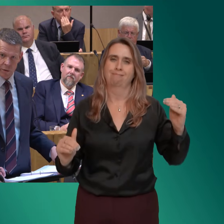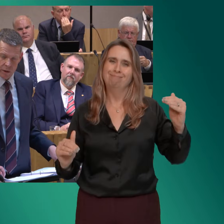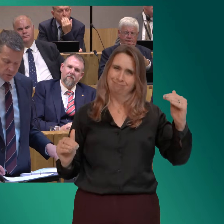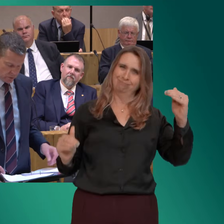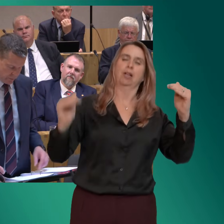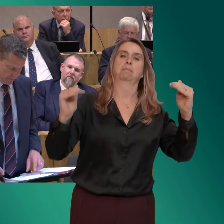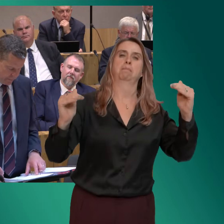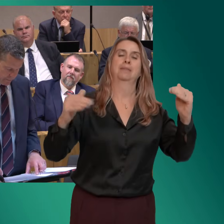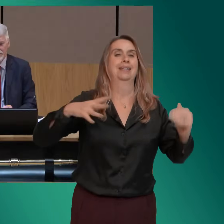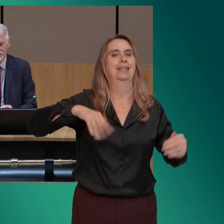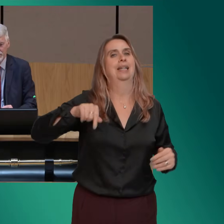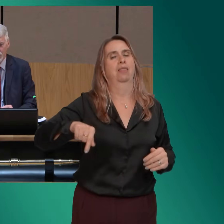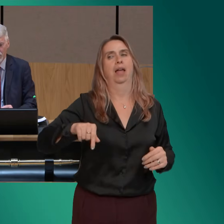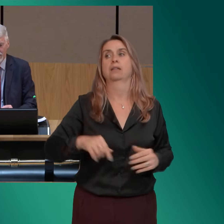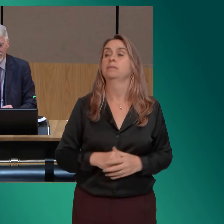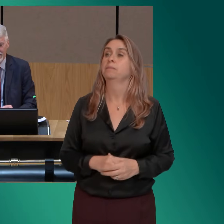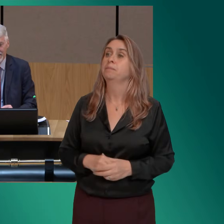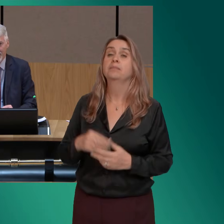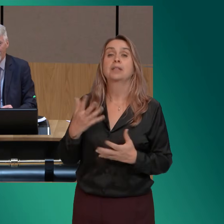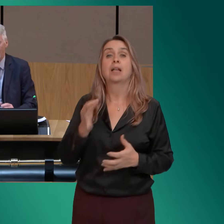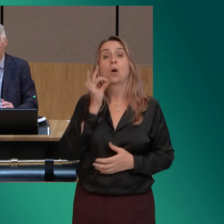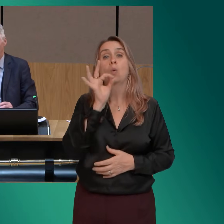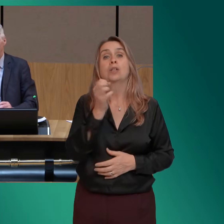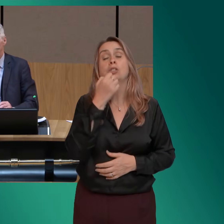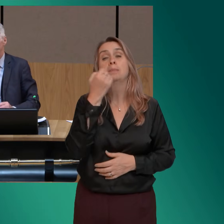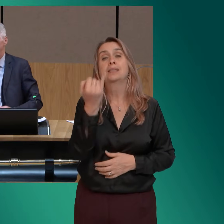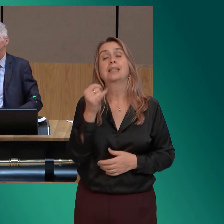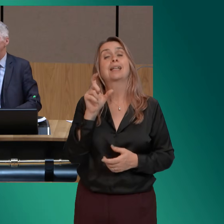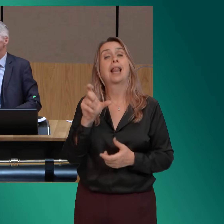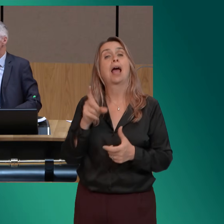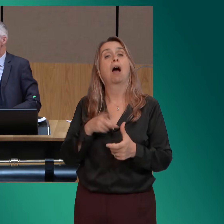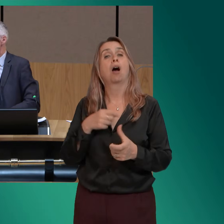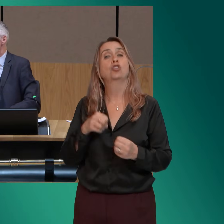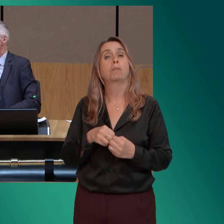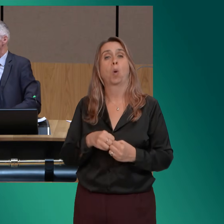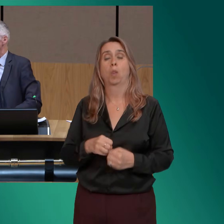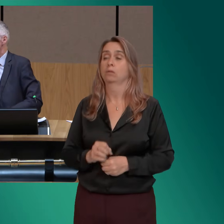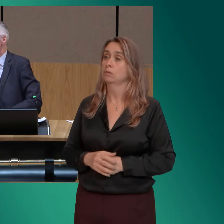long overdue in Welsh schools. Question 6. Claire Archibald.